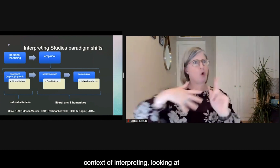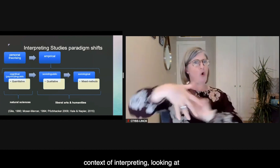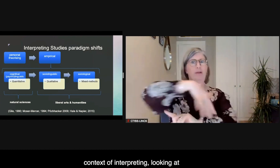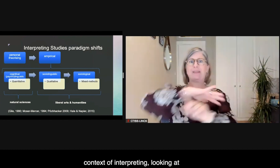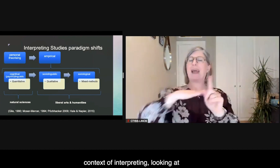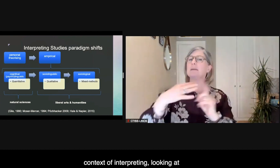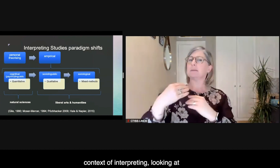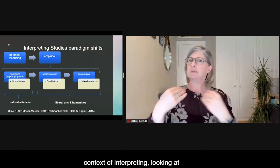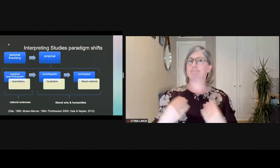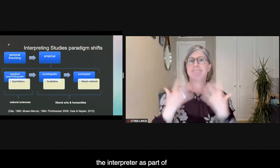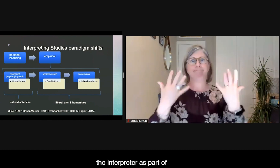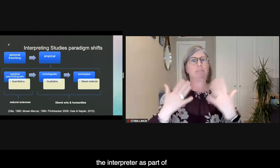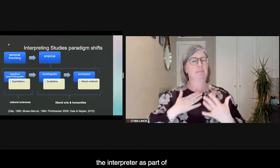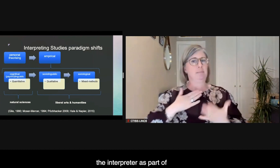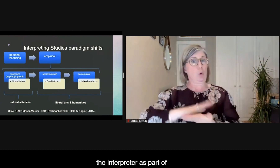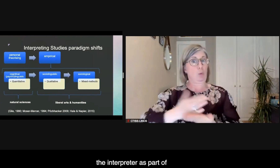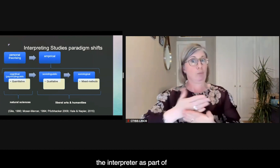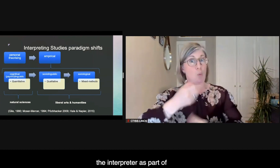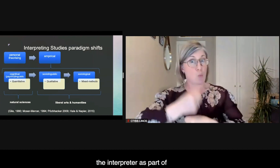the interpreter as part of a social exchange.